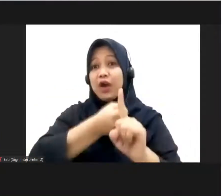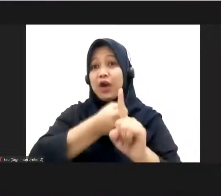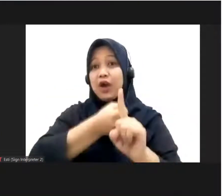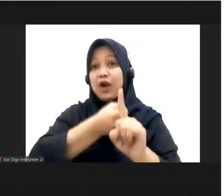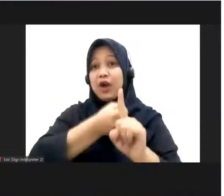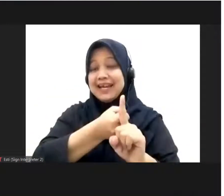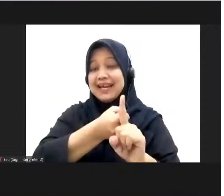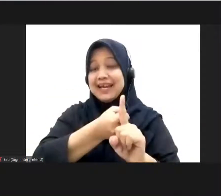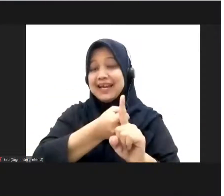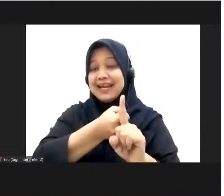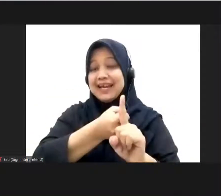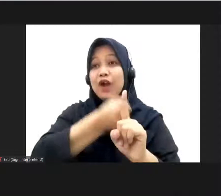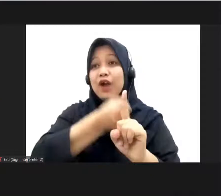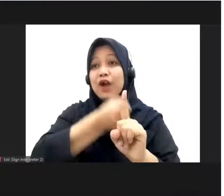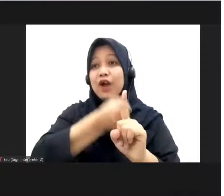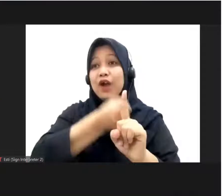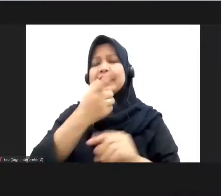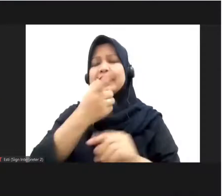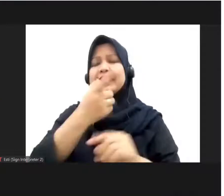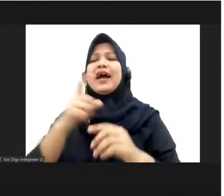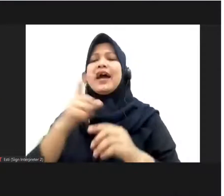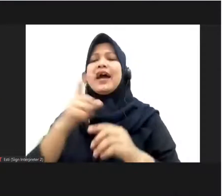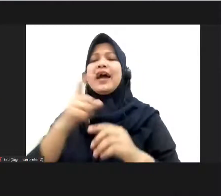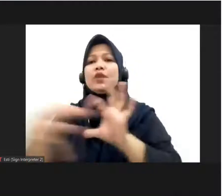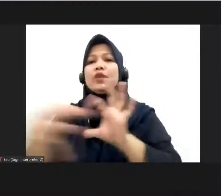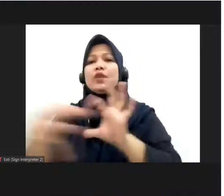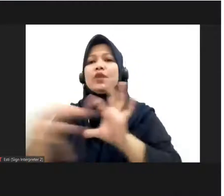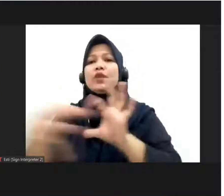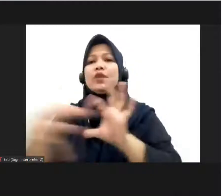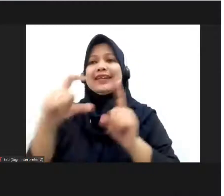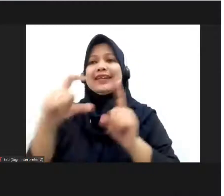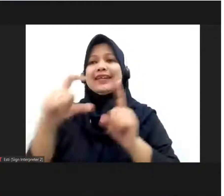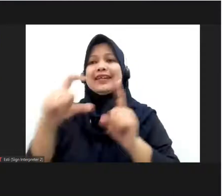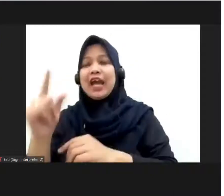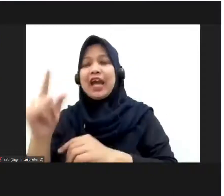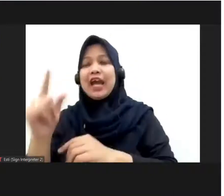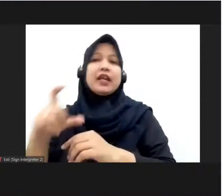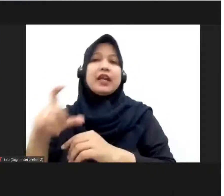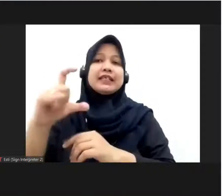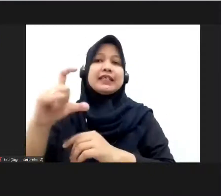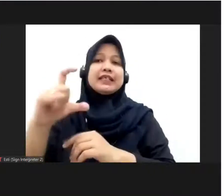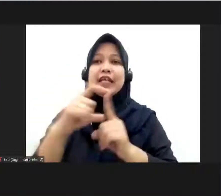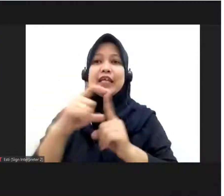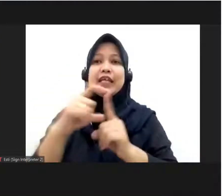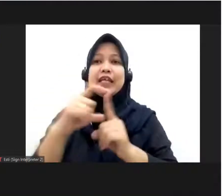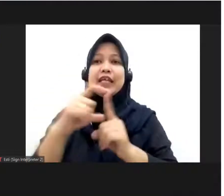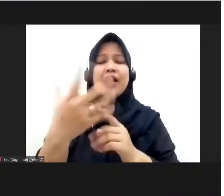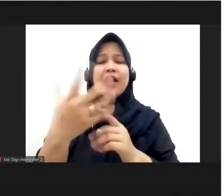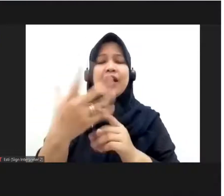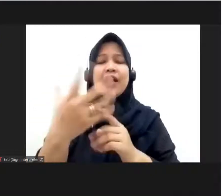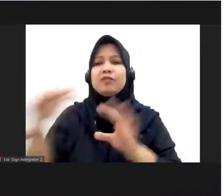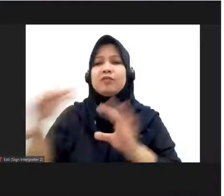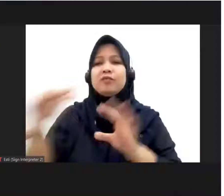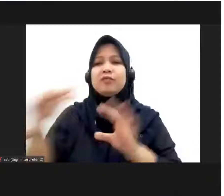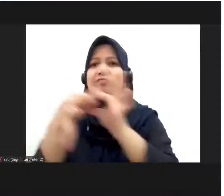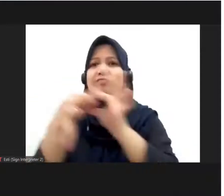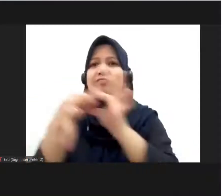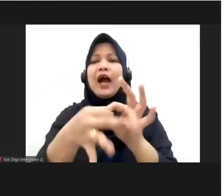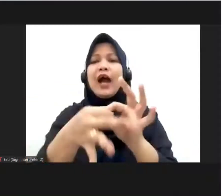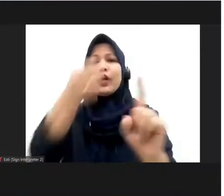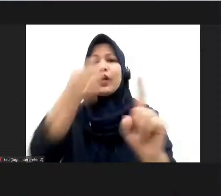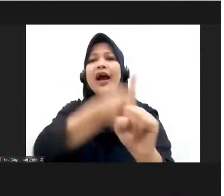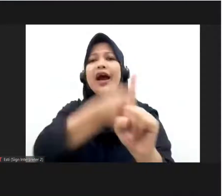advocacy. So DRRnet, NAPSI VDC, CDP helps in advocating for more